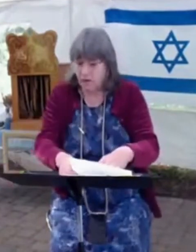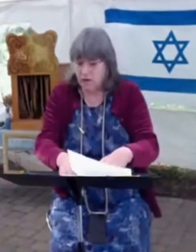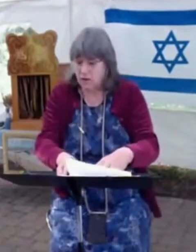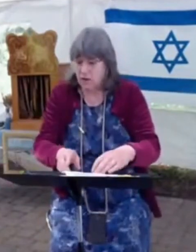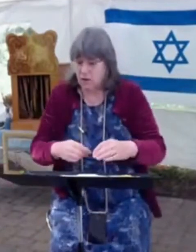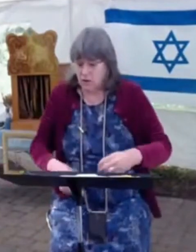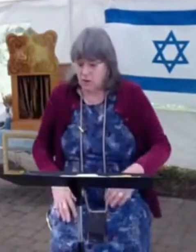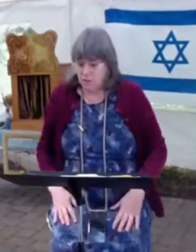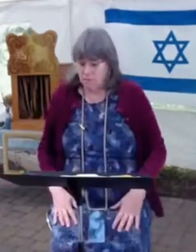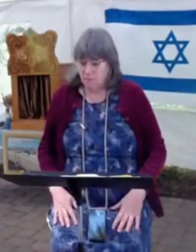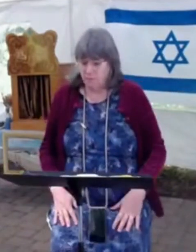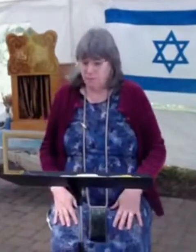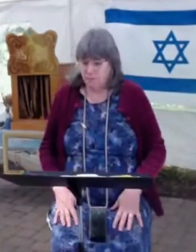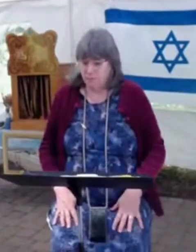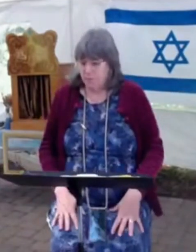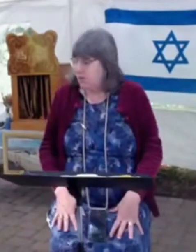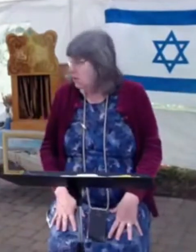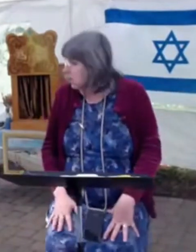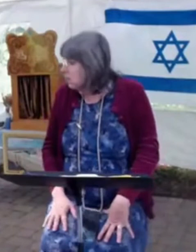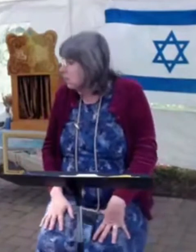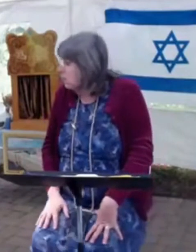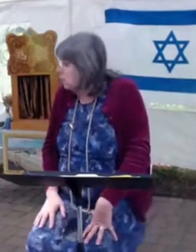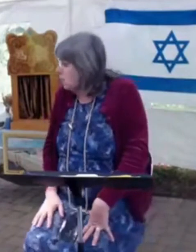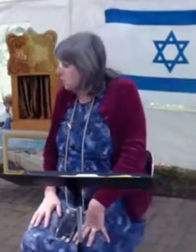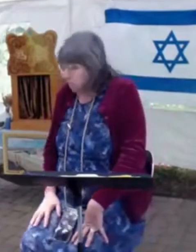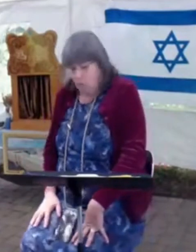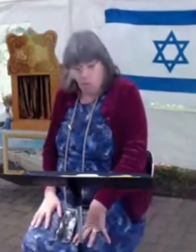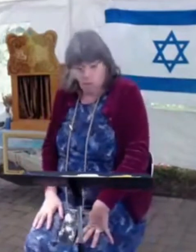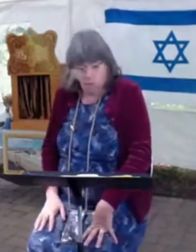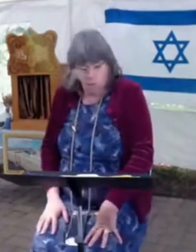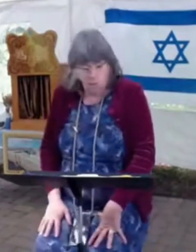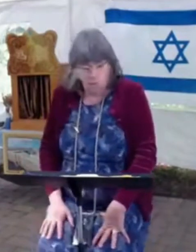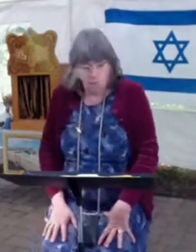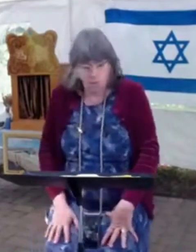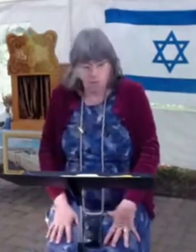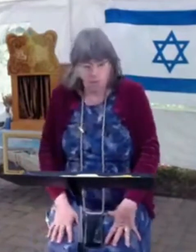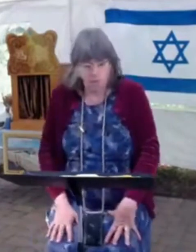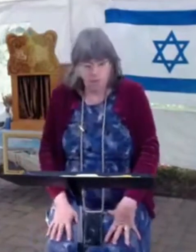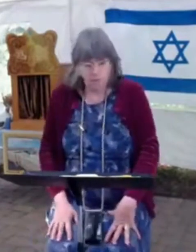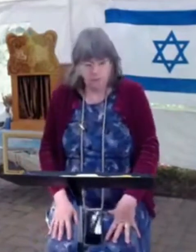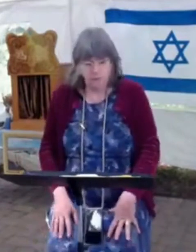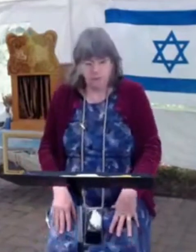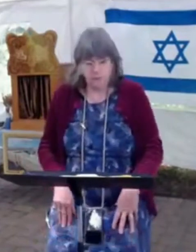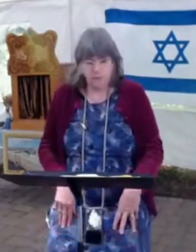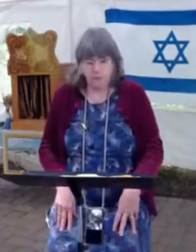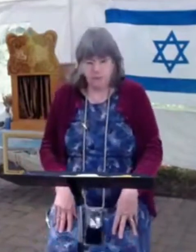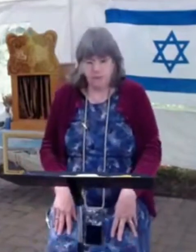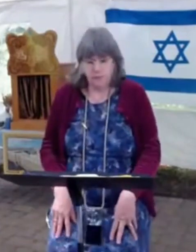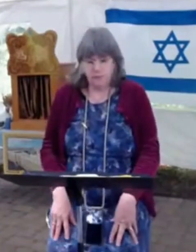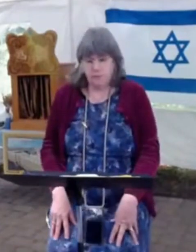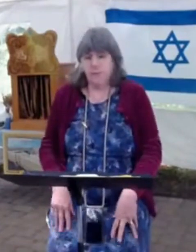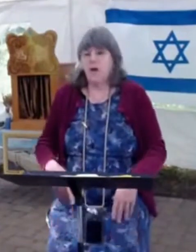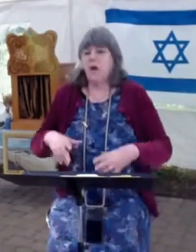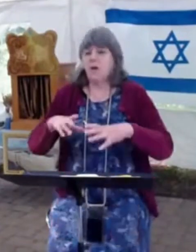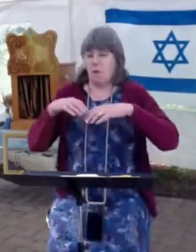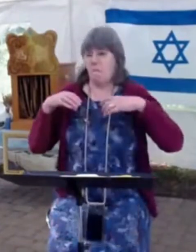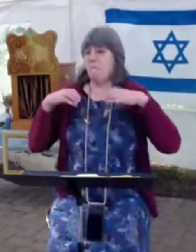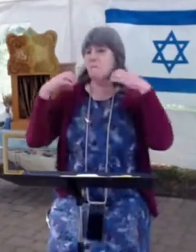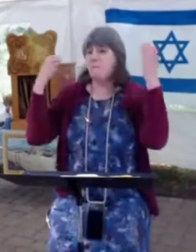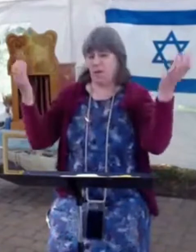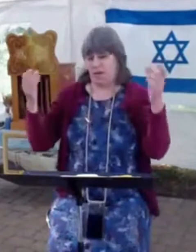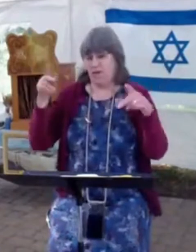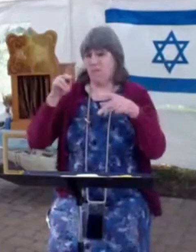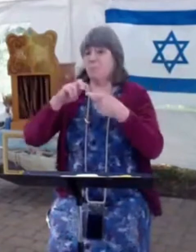as far as food and healing, medicine. But like I said before, the biggest problem is